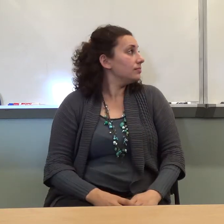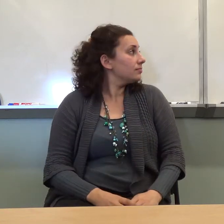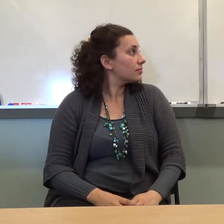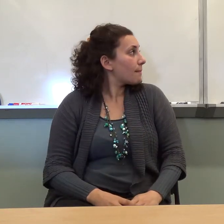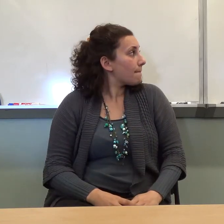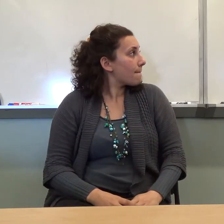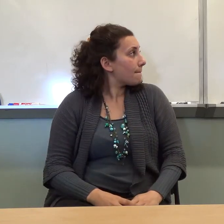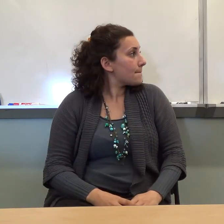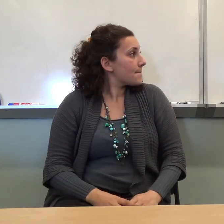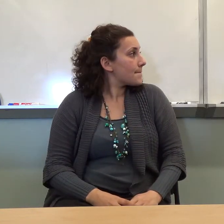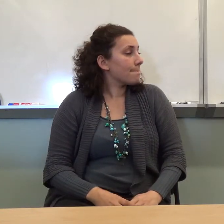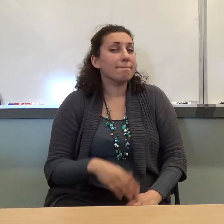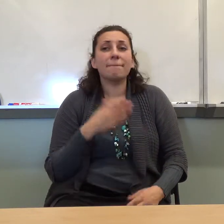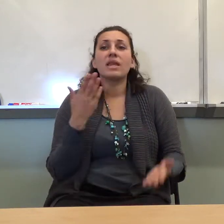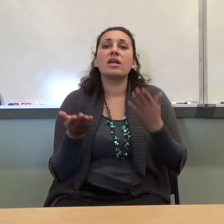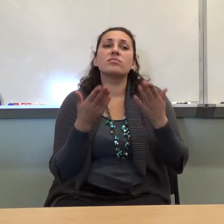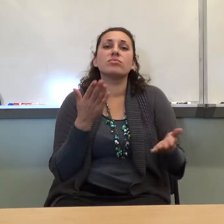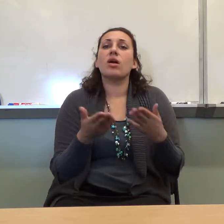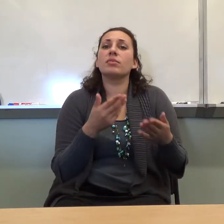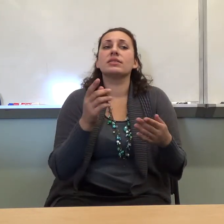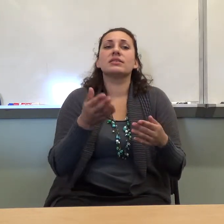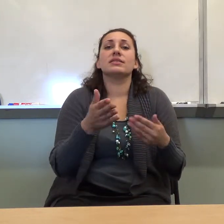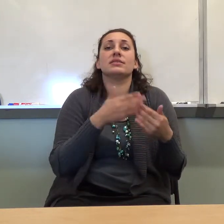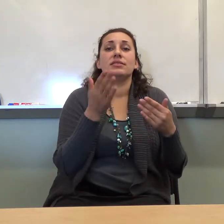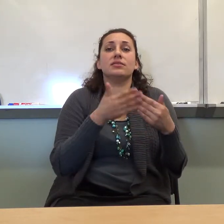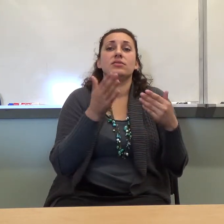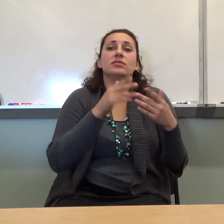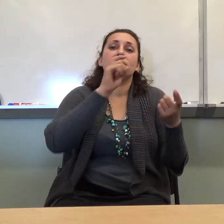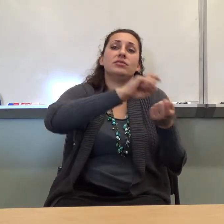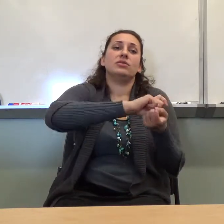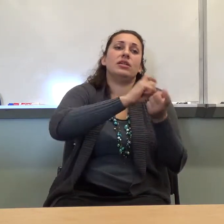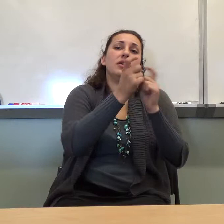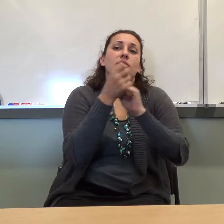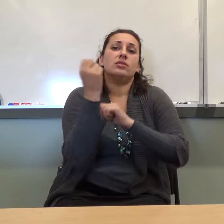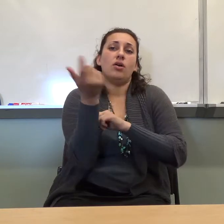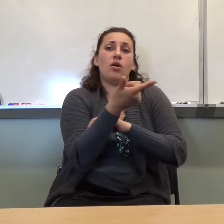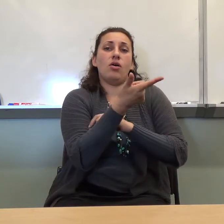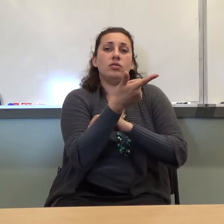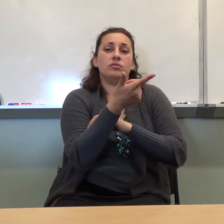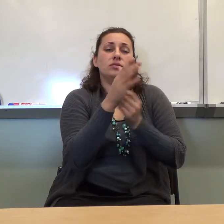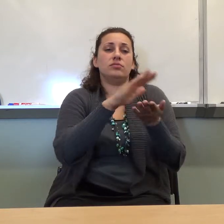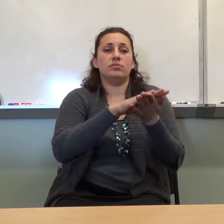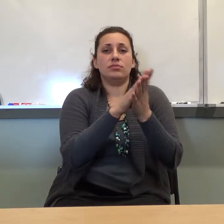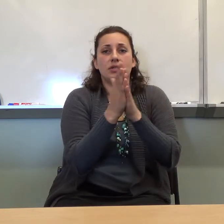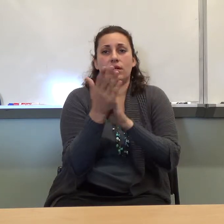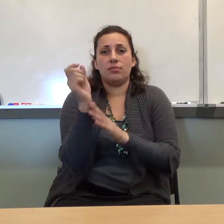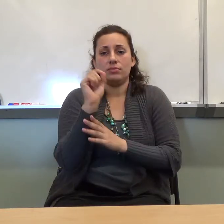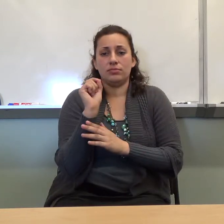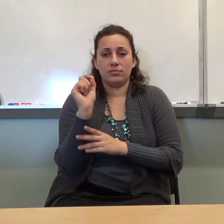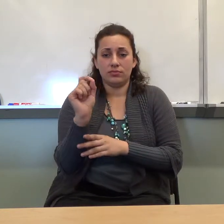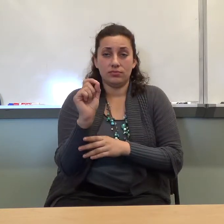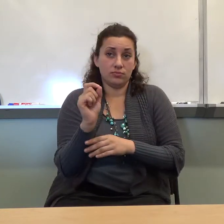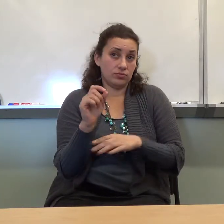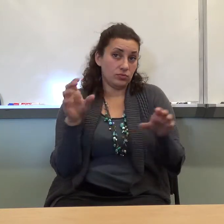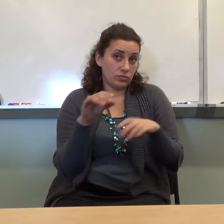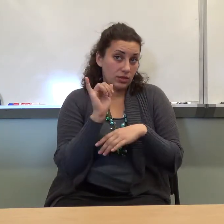Probably it's easy to go to all decimals. And if we do that, of course, then all we have to do is change that to its